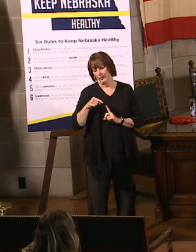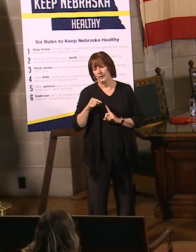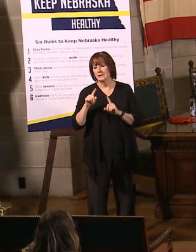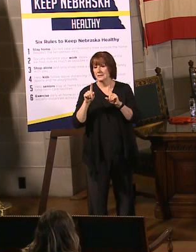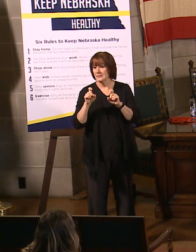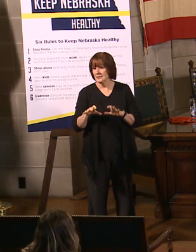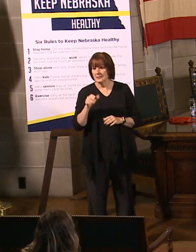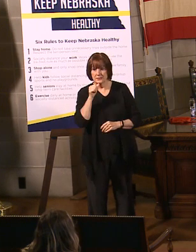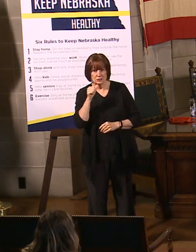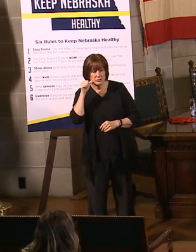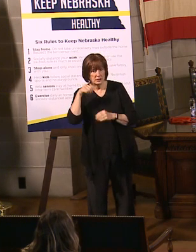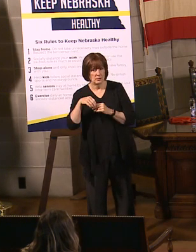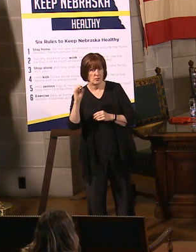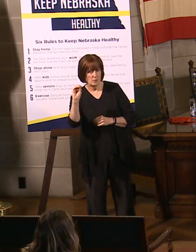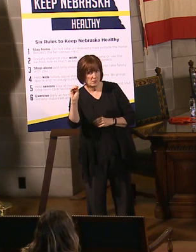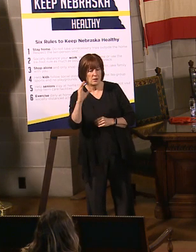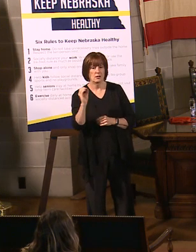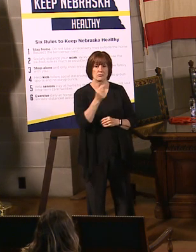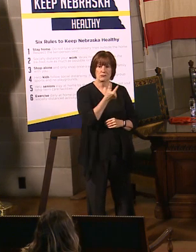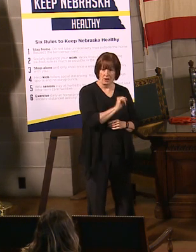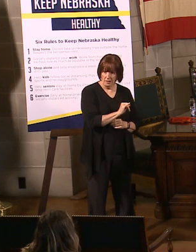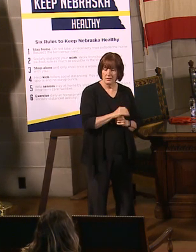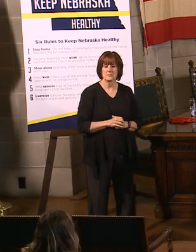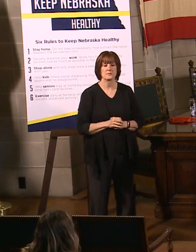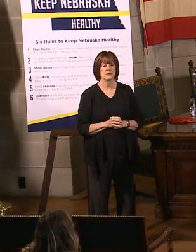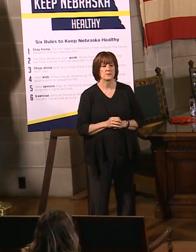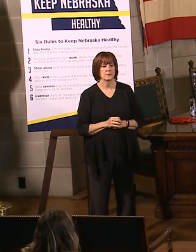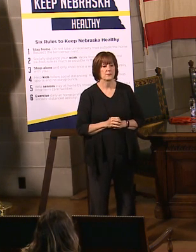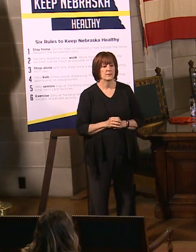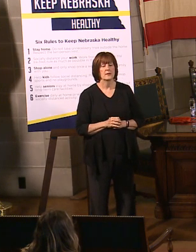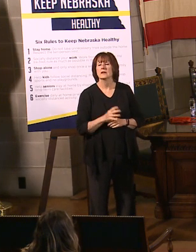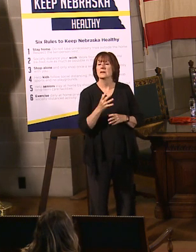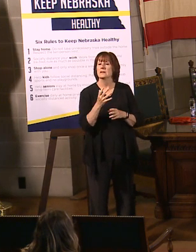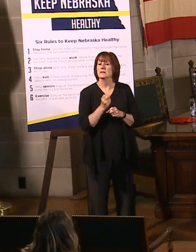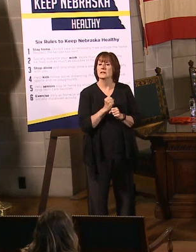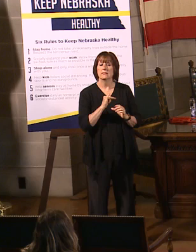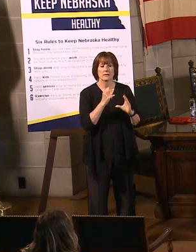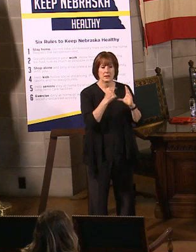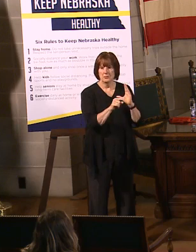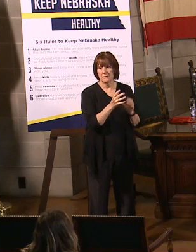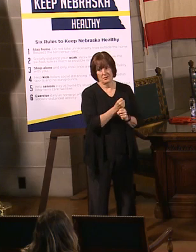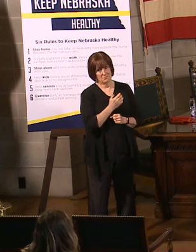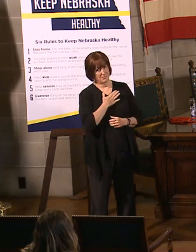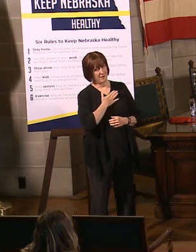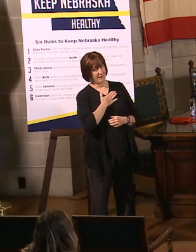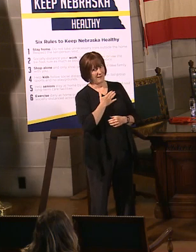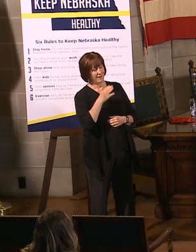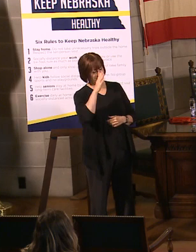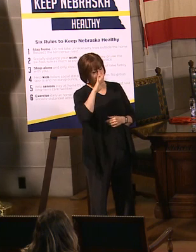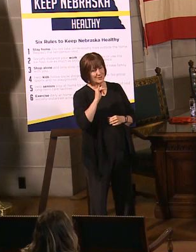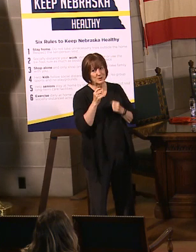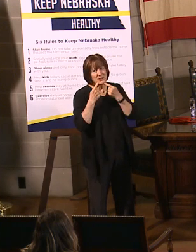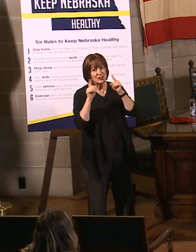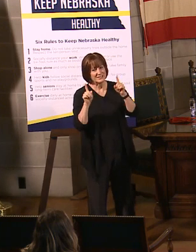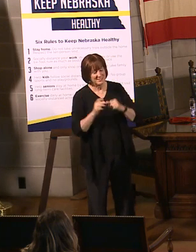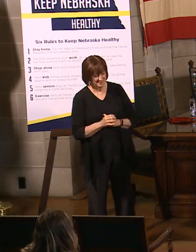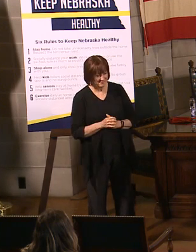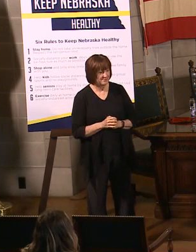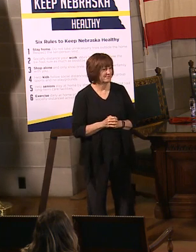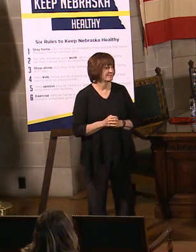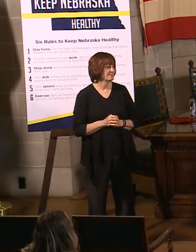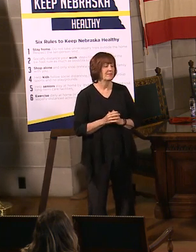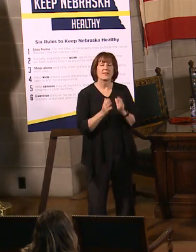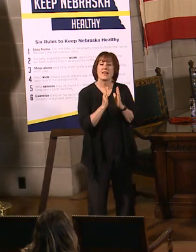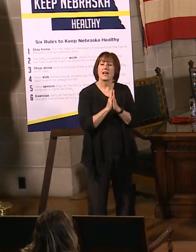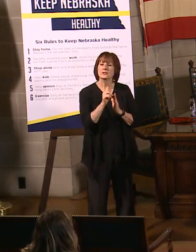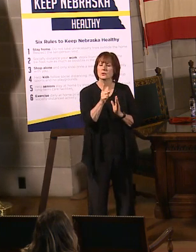test we did yesterday in Omaha and Grand Island. As part of that, when you get that email, I got mine, so I know it works. They